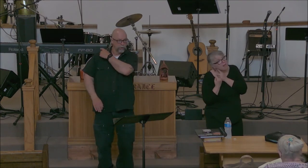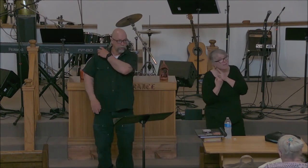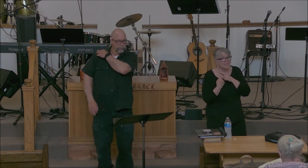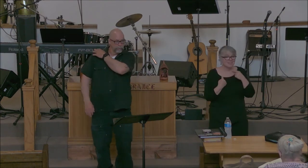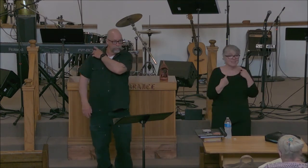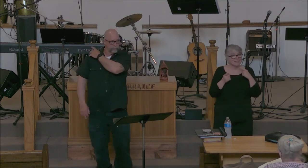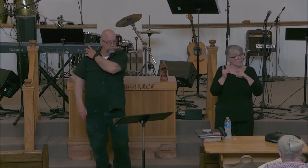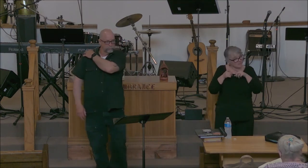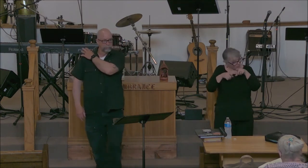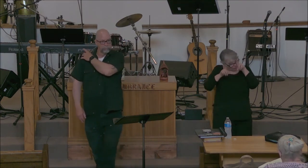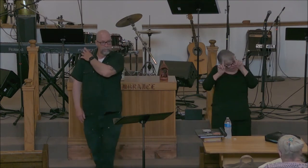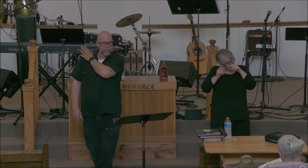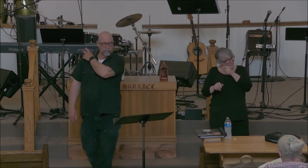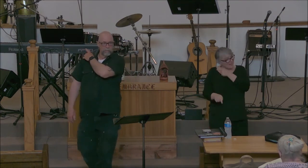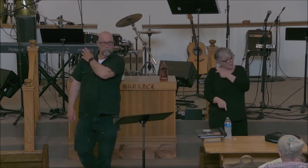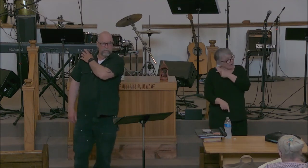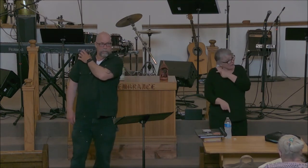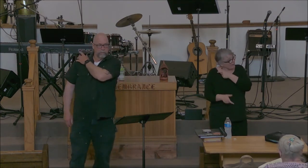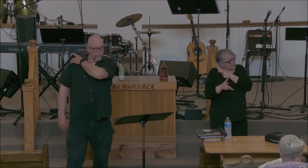here with the horns.